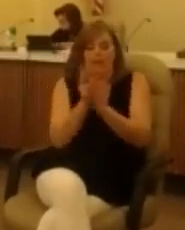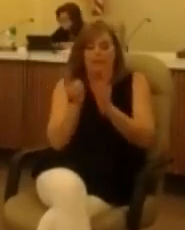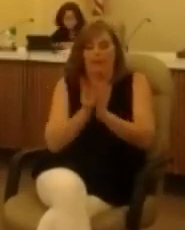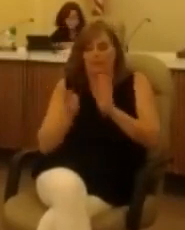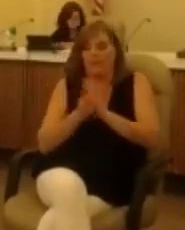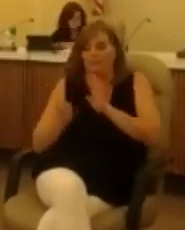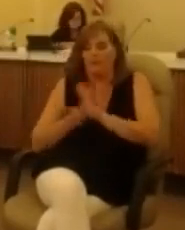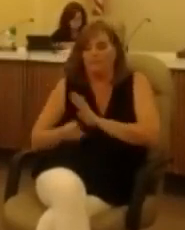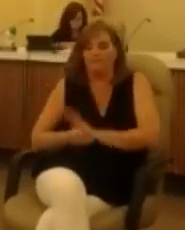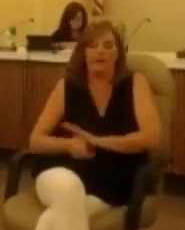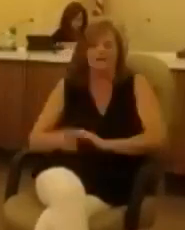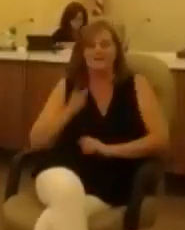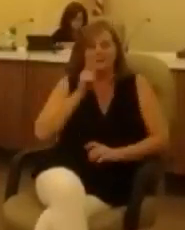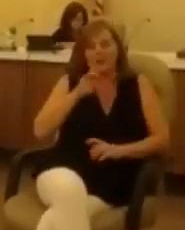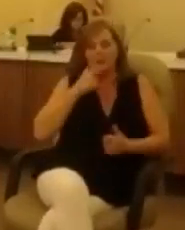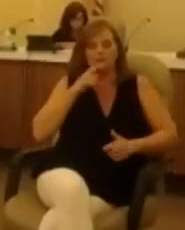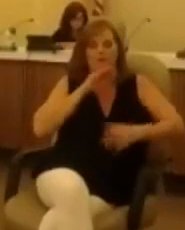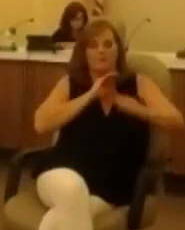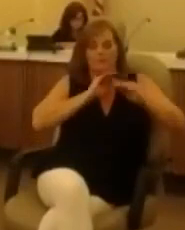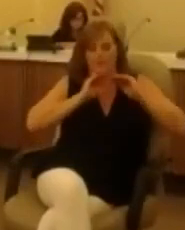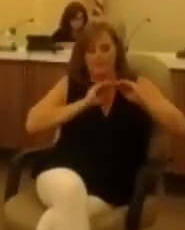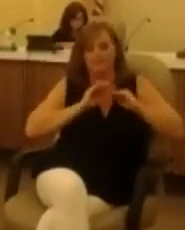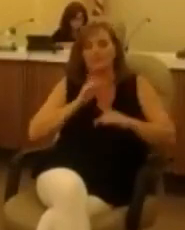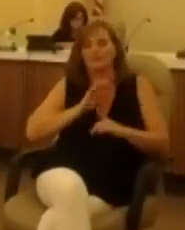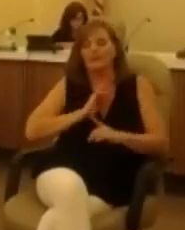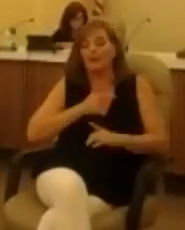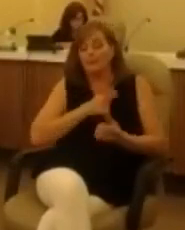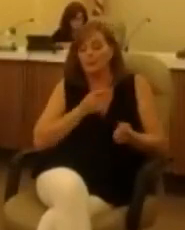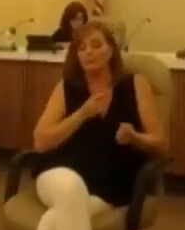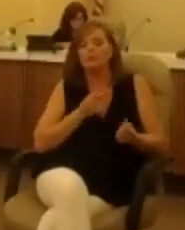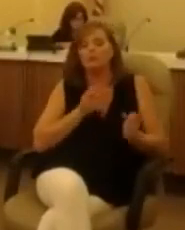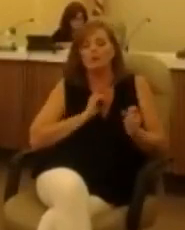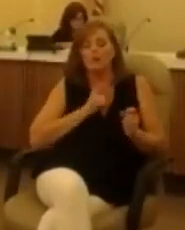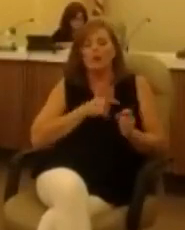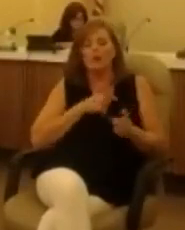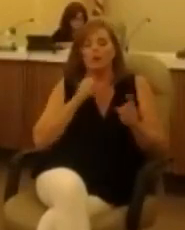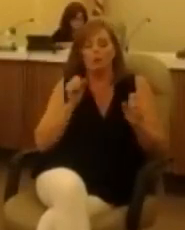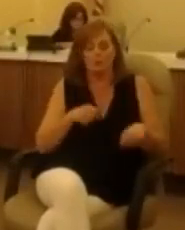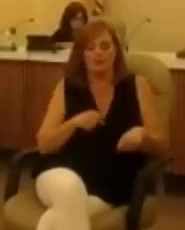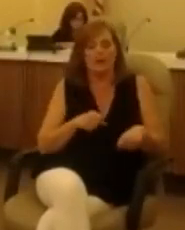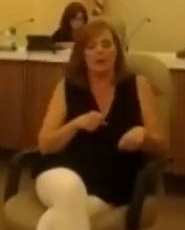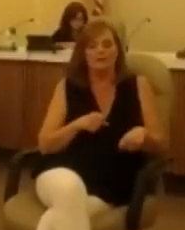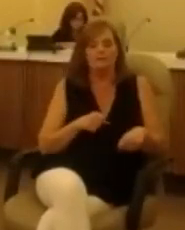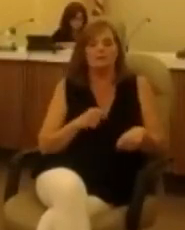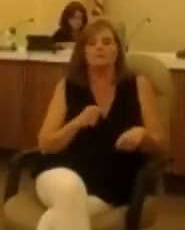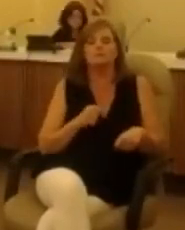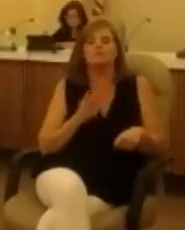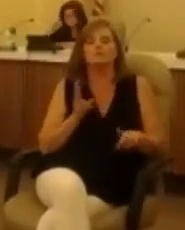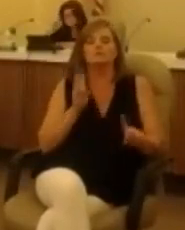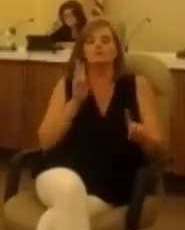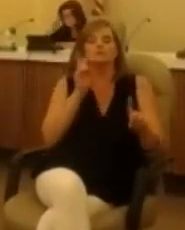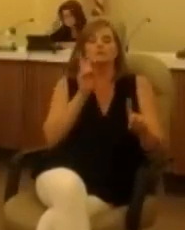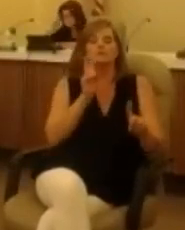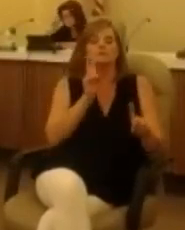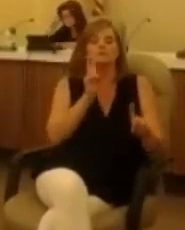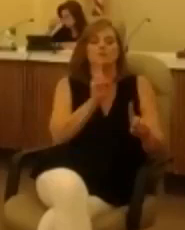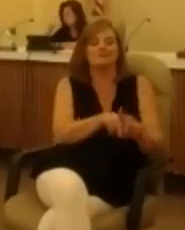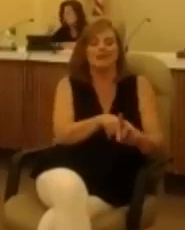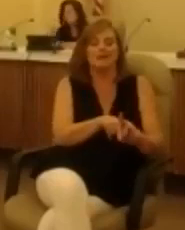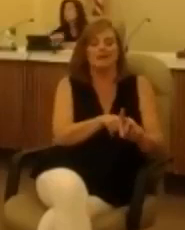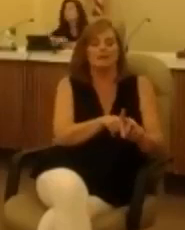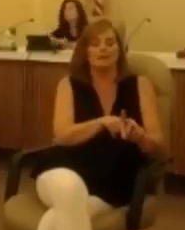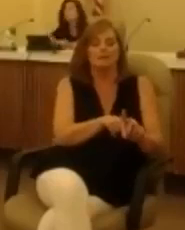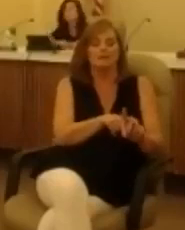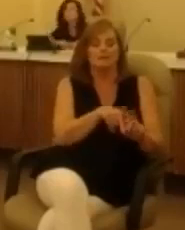no move to correct it, that we can basically issue a notice